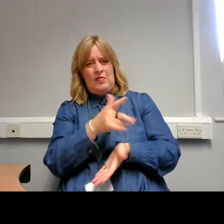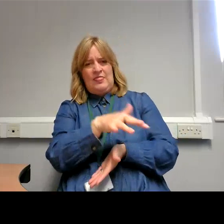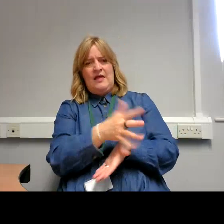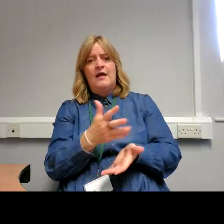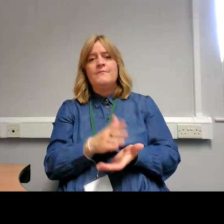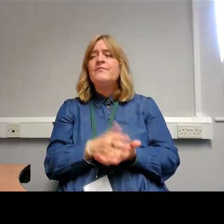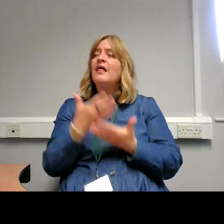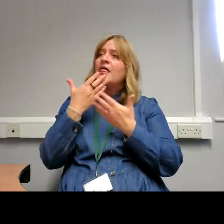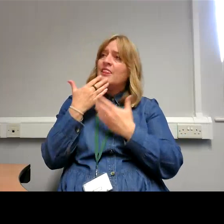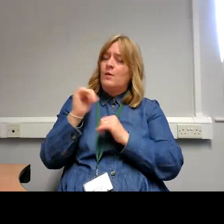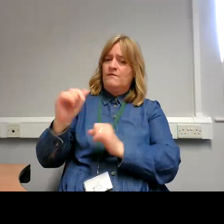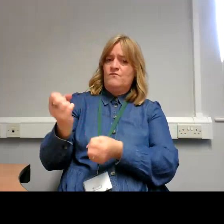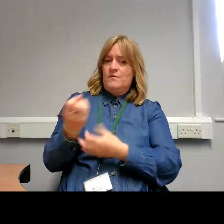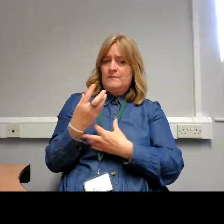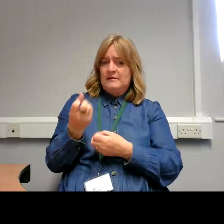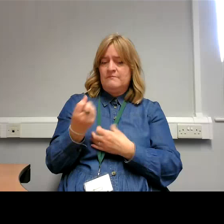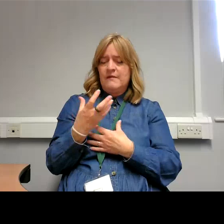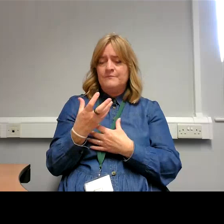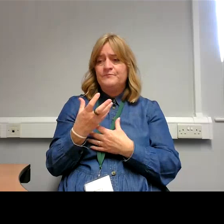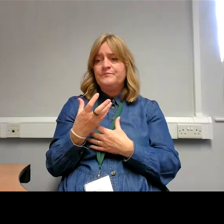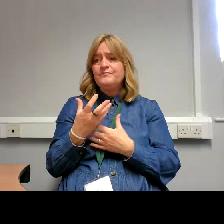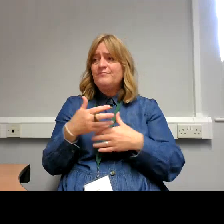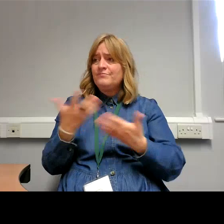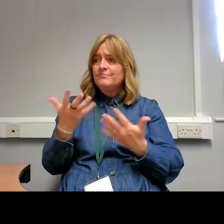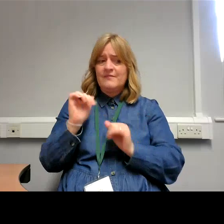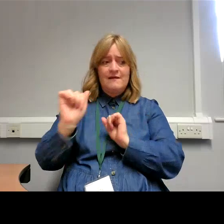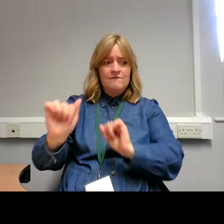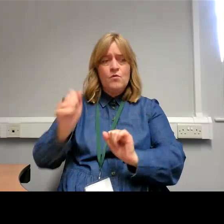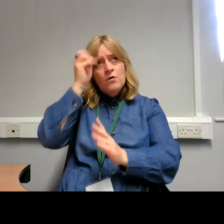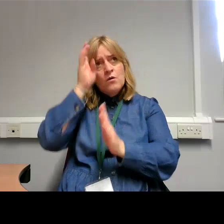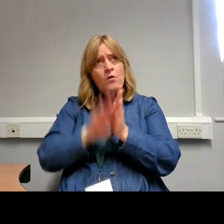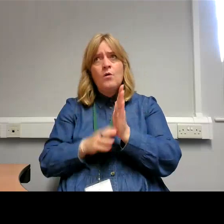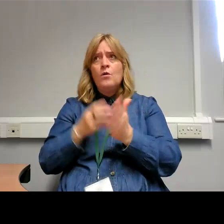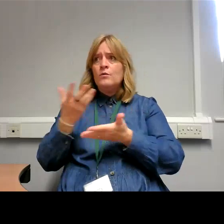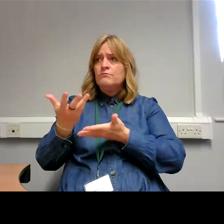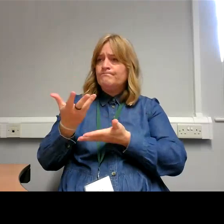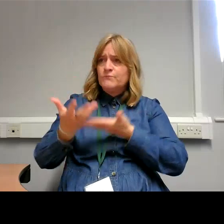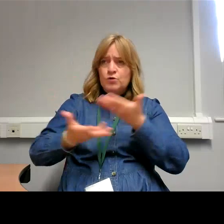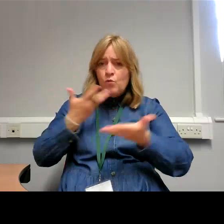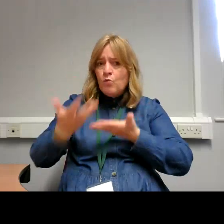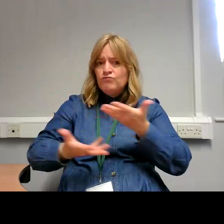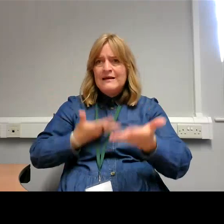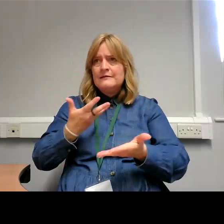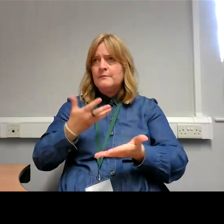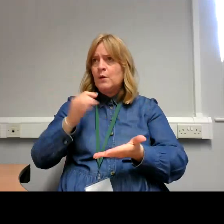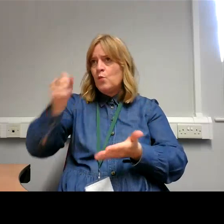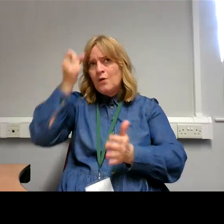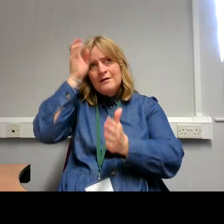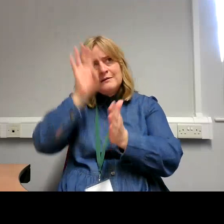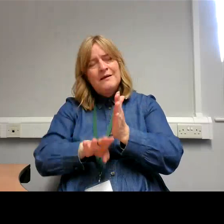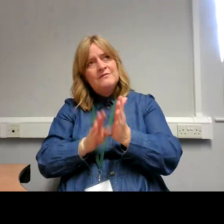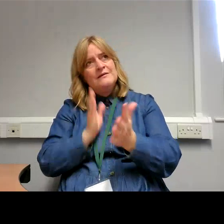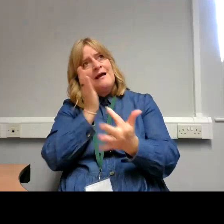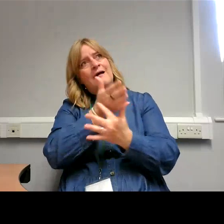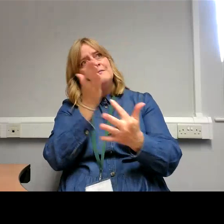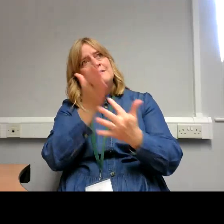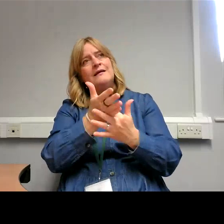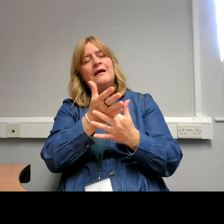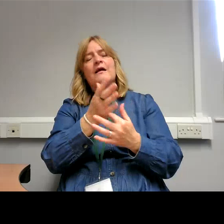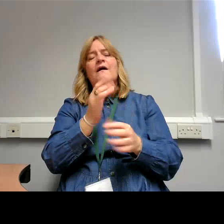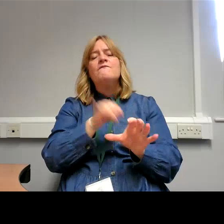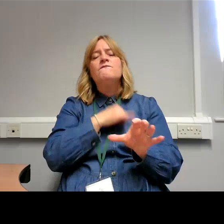Thank you for feeding that in, and any patient stories that we've got of people that have accessed the pharmacy first service, we really would